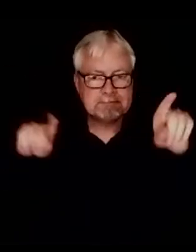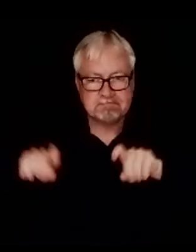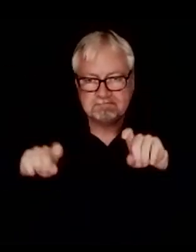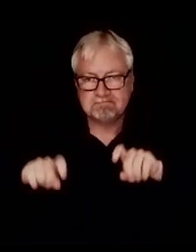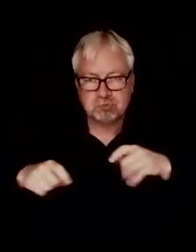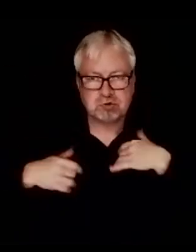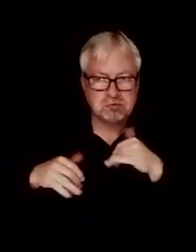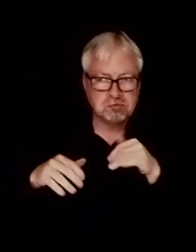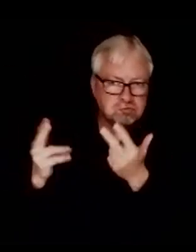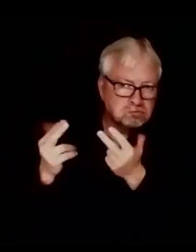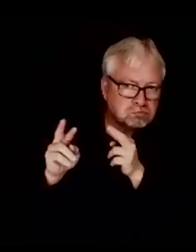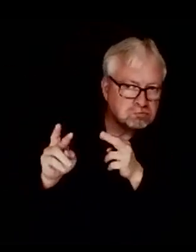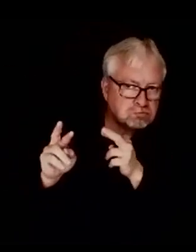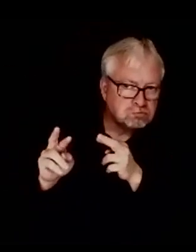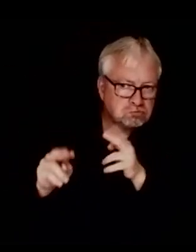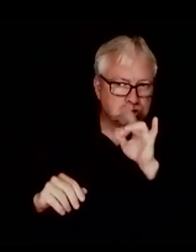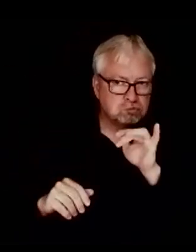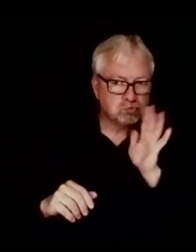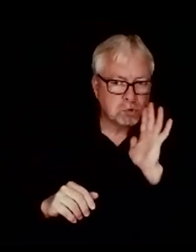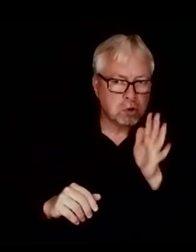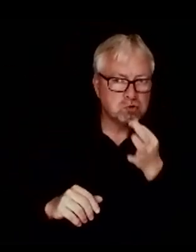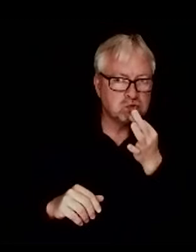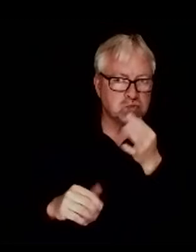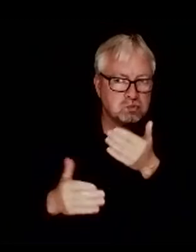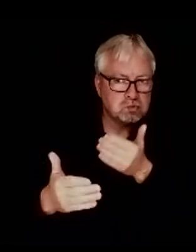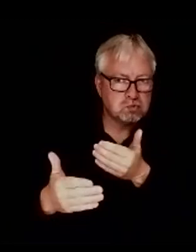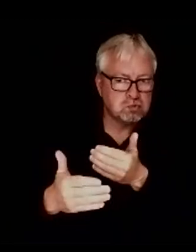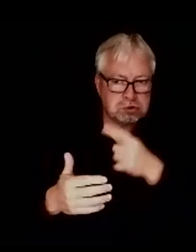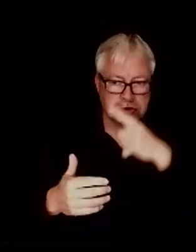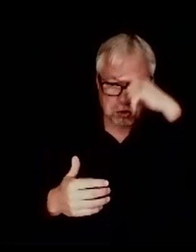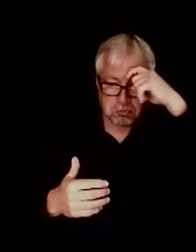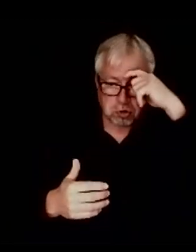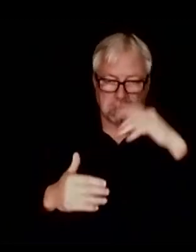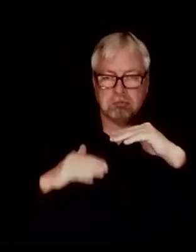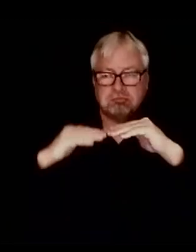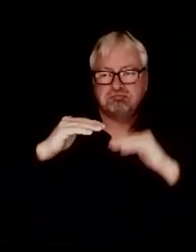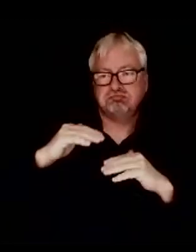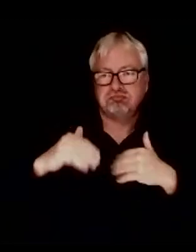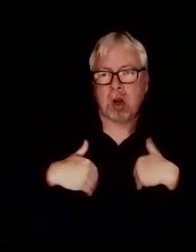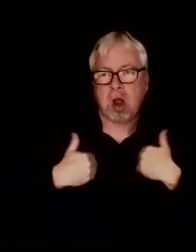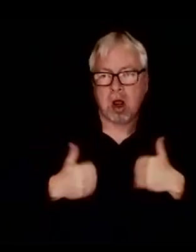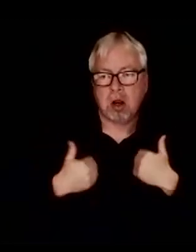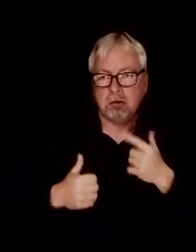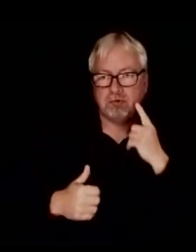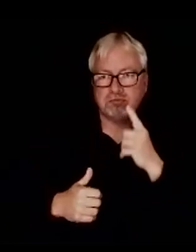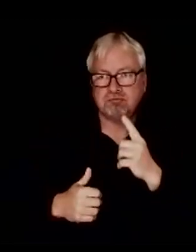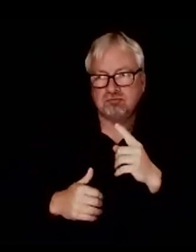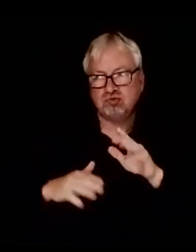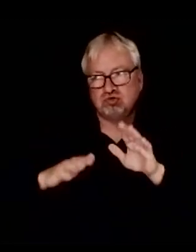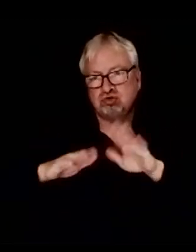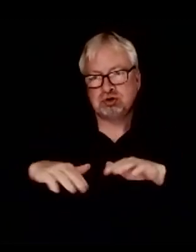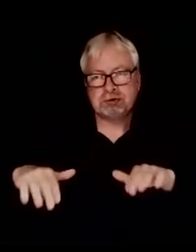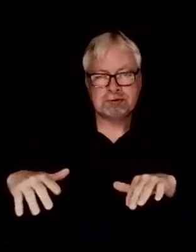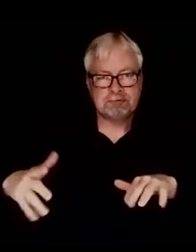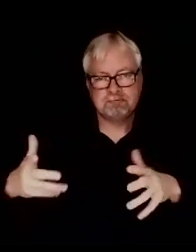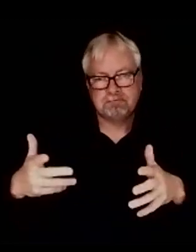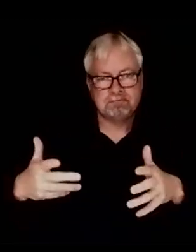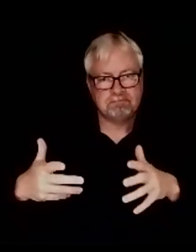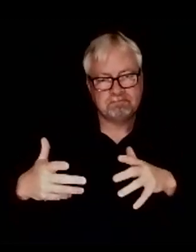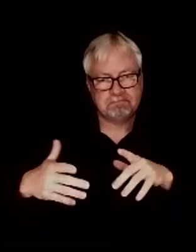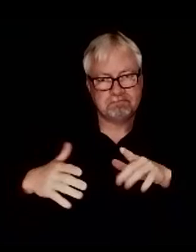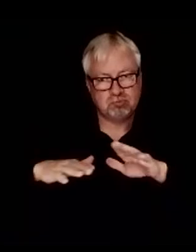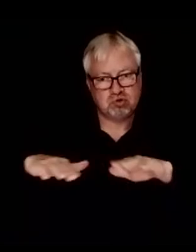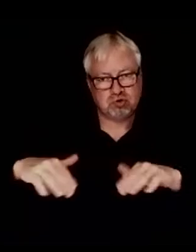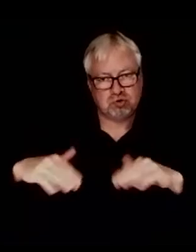of vaccines available. And then for children, we won't expect to see vaccine for the